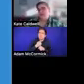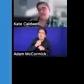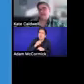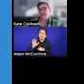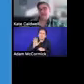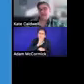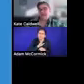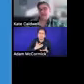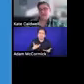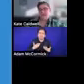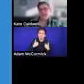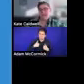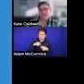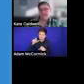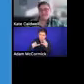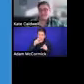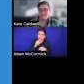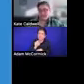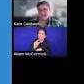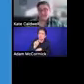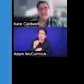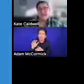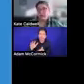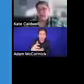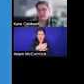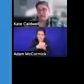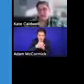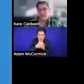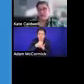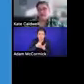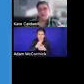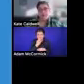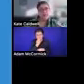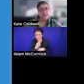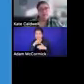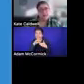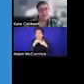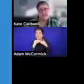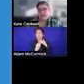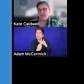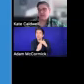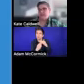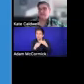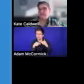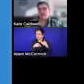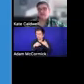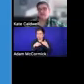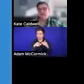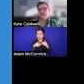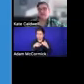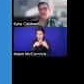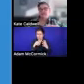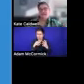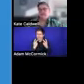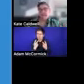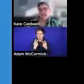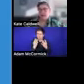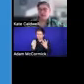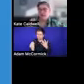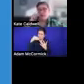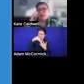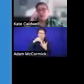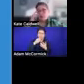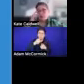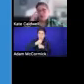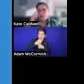Because intersectionality is basically a method of interpreting rights. It exposes how these rights